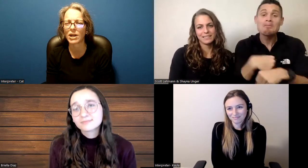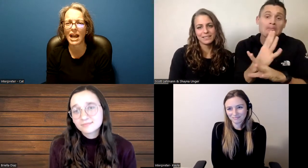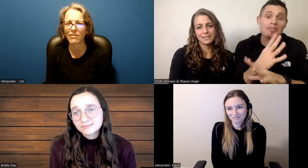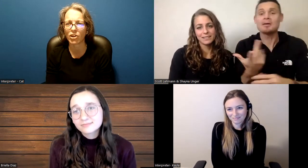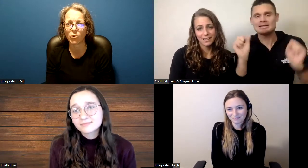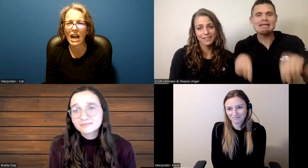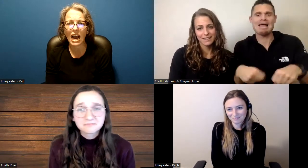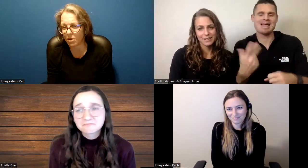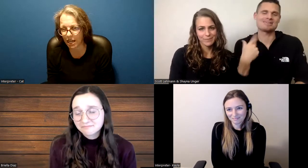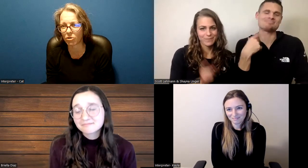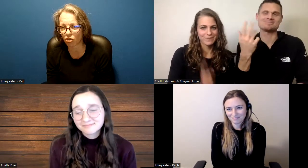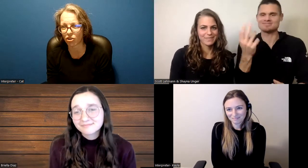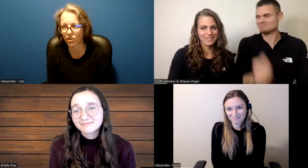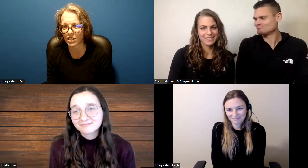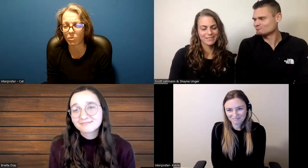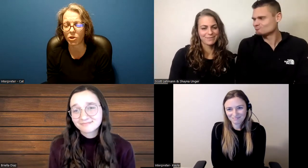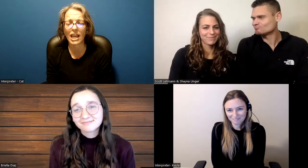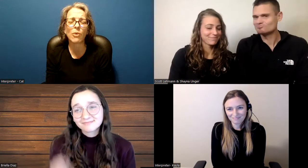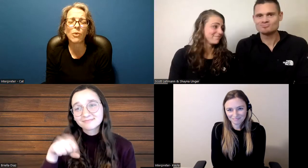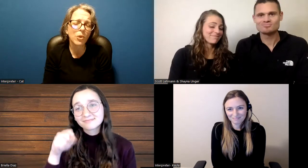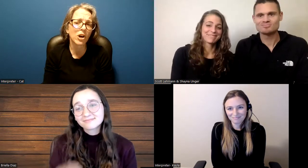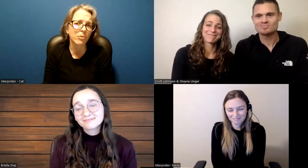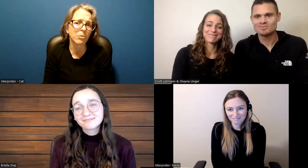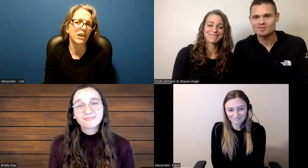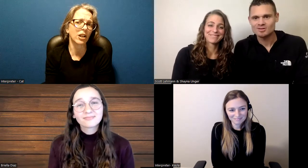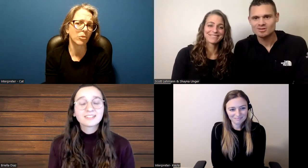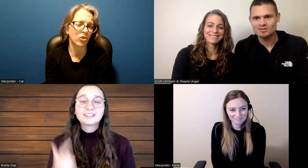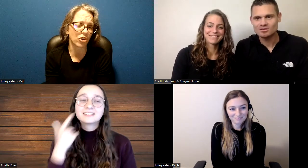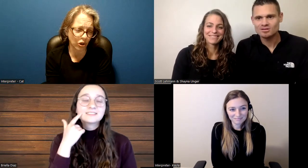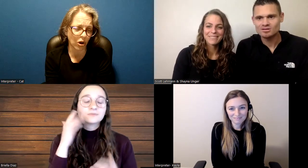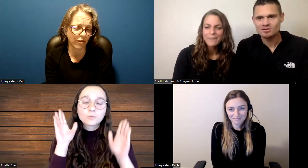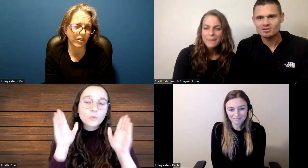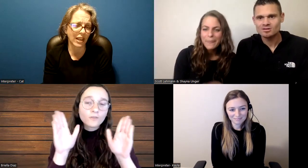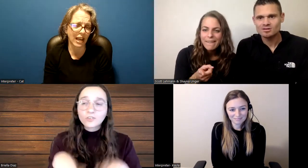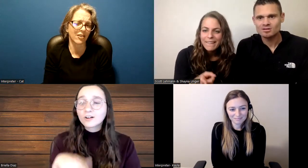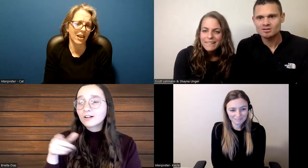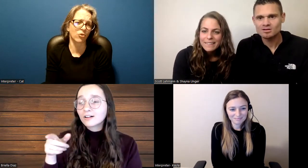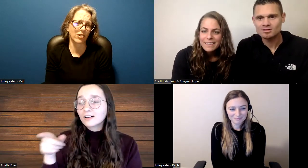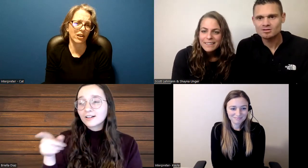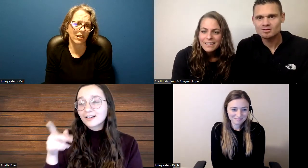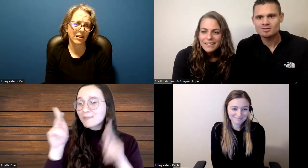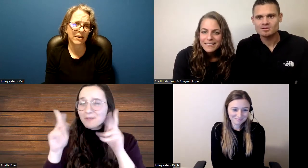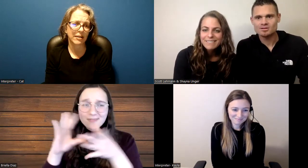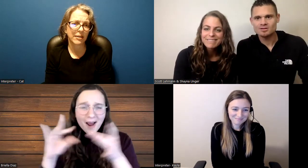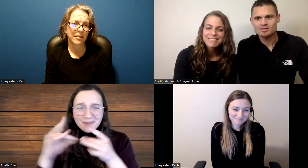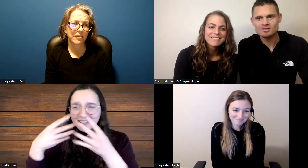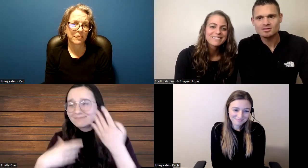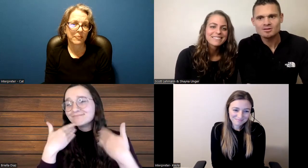or what have you, I've been able to turn to the deaf community and we want to be available to you all for that exact reason.